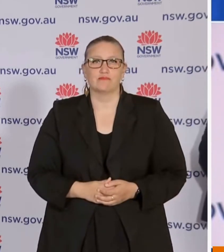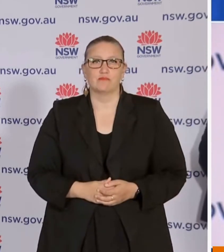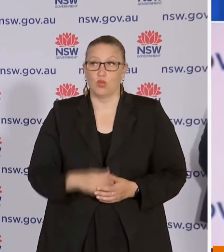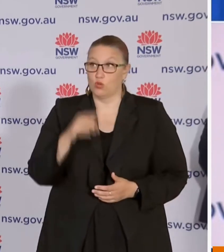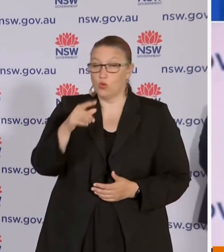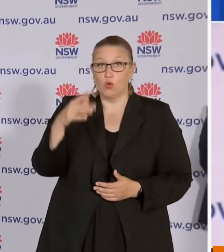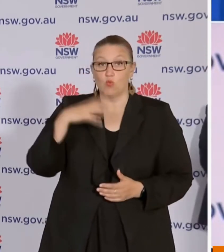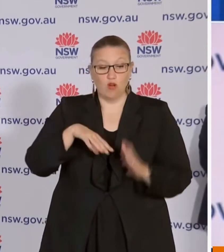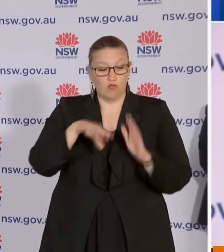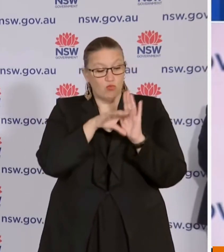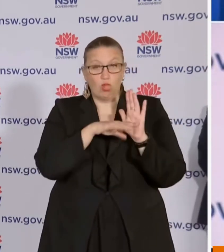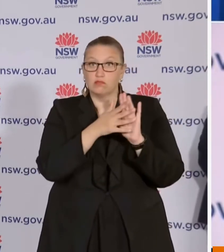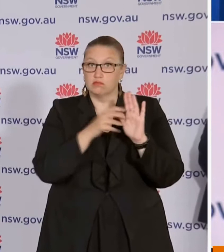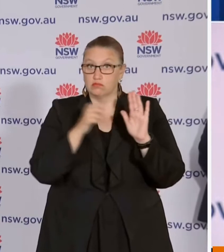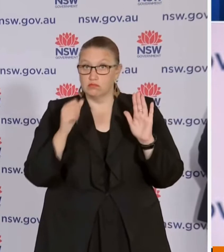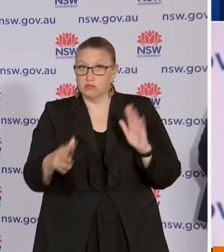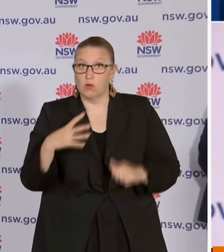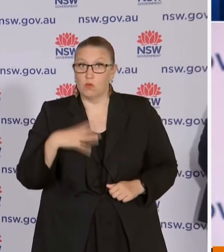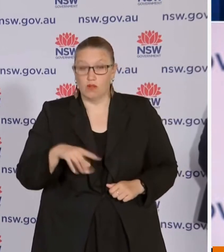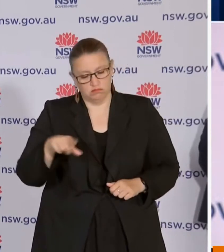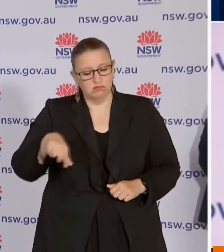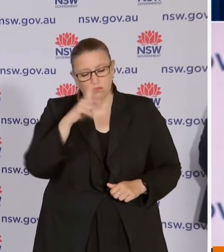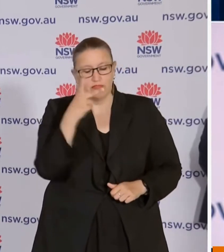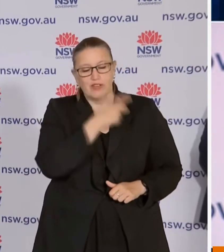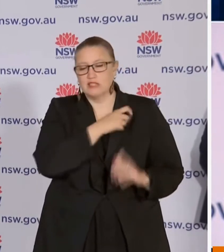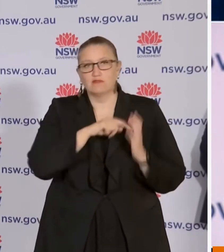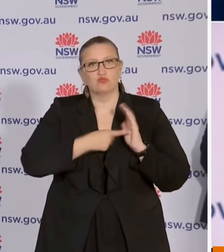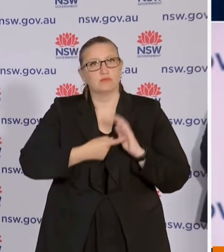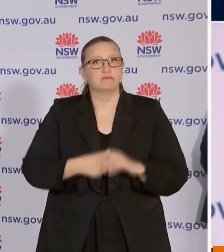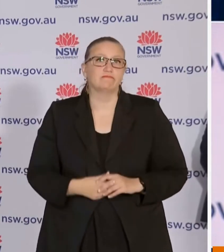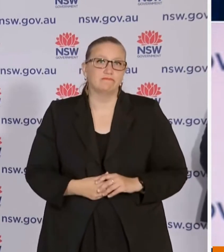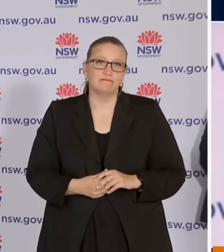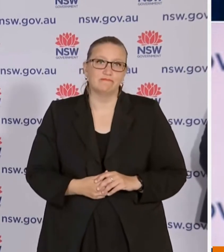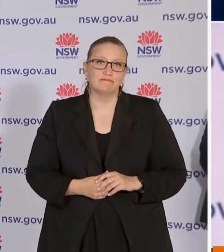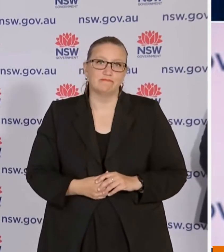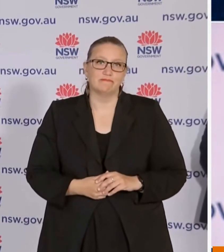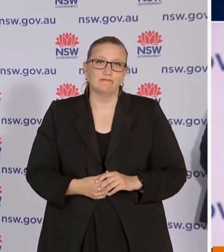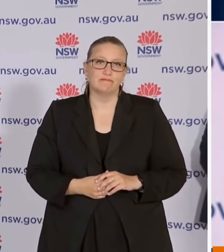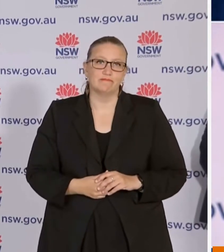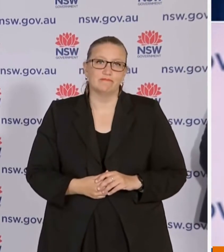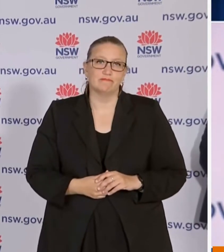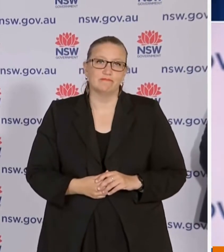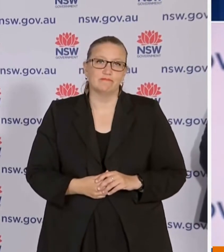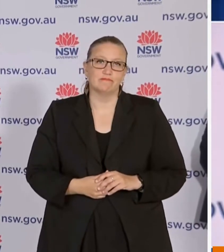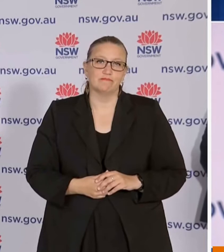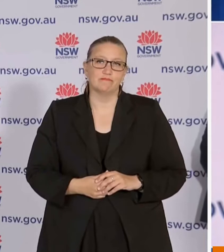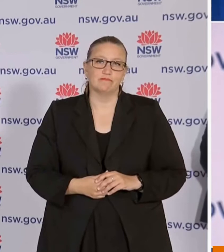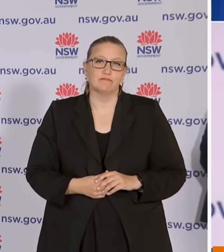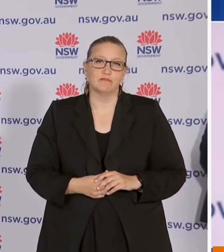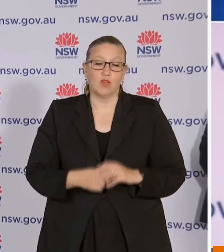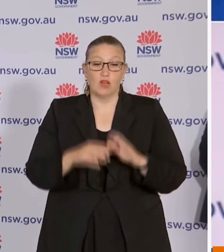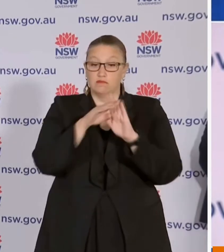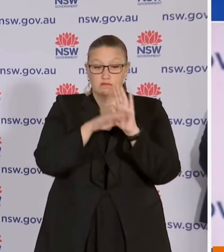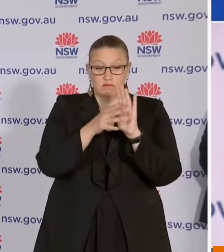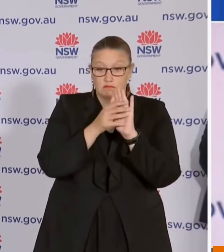key for us moving forward in terms of getting back to normal. And normal under COVID will still mean you have QR codes, still mean you need to